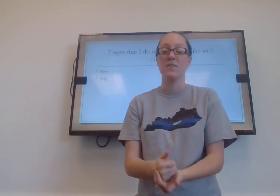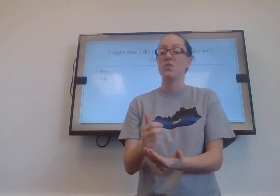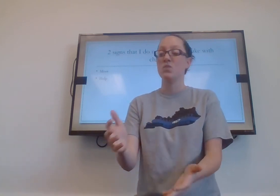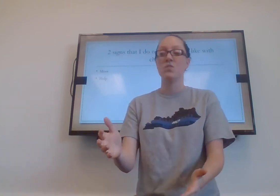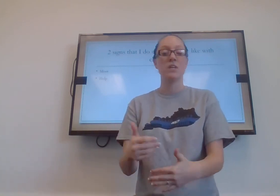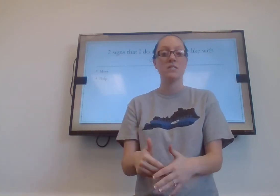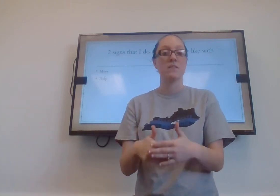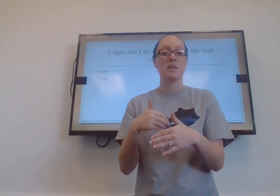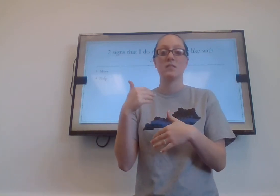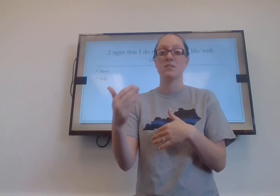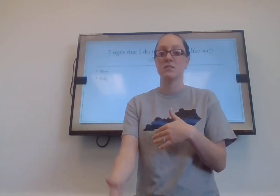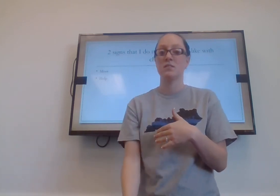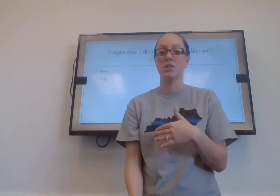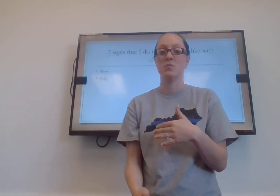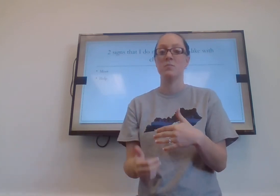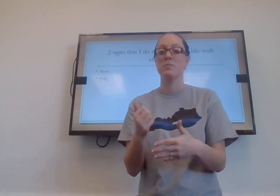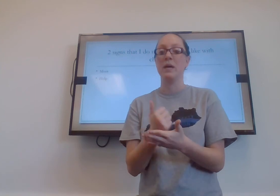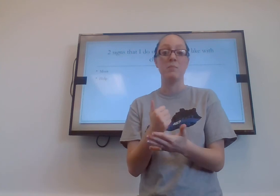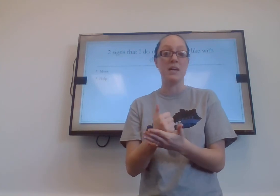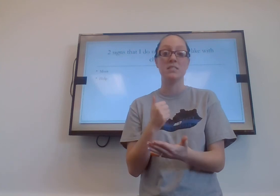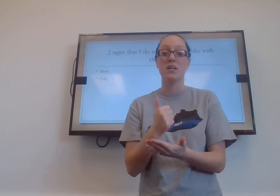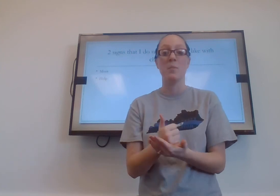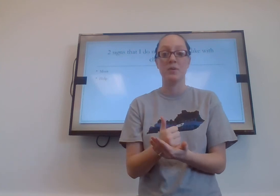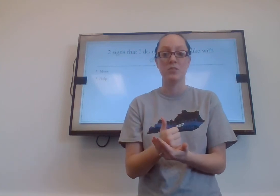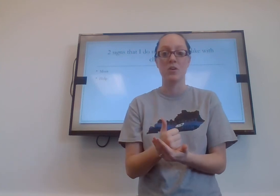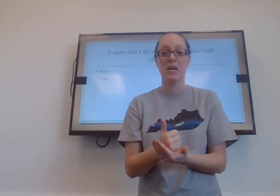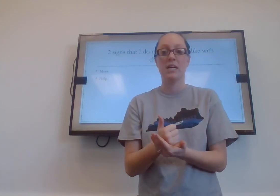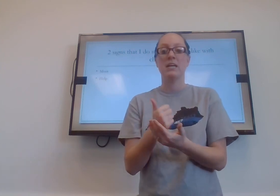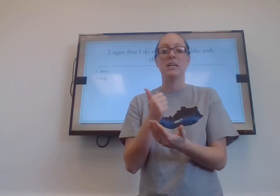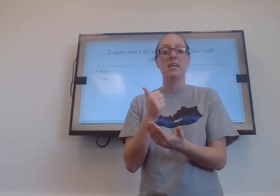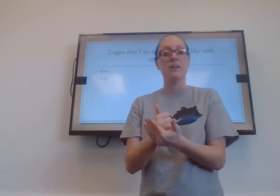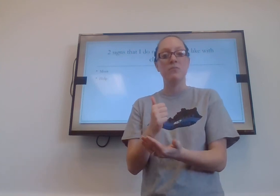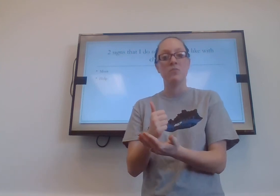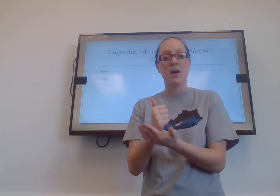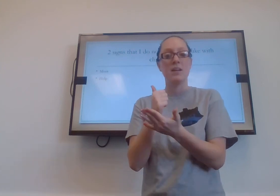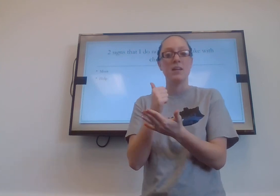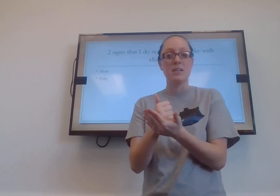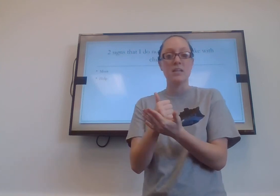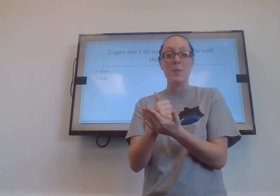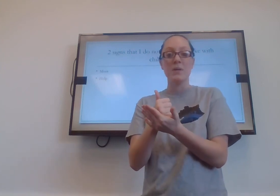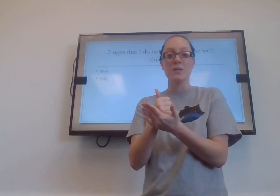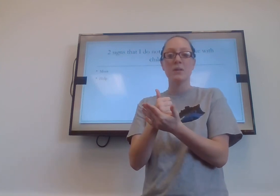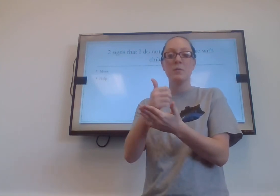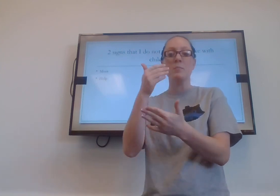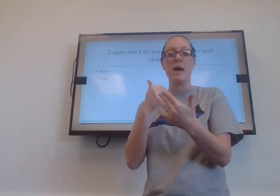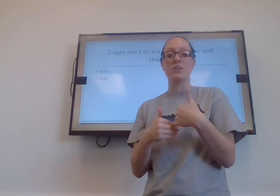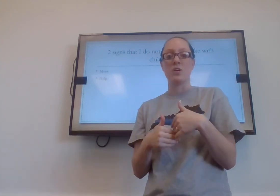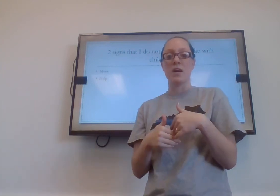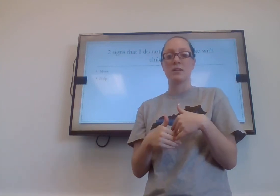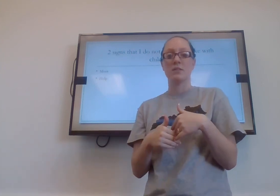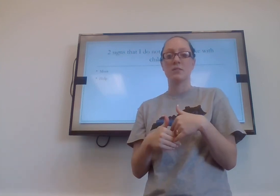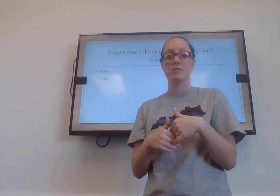you do, that's fine. You know, they may stop here though. If you find that they stop here, backtrack. You